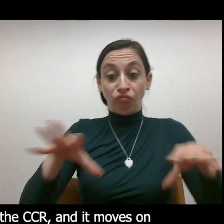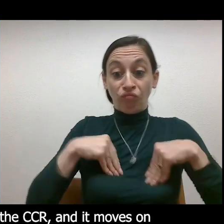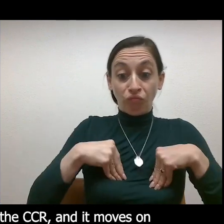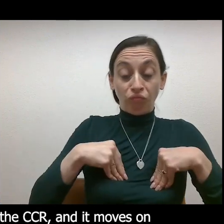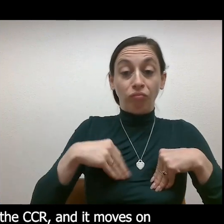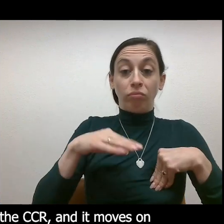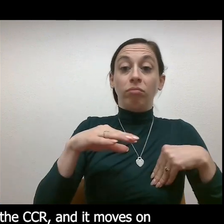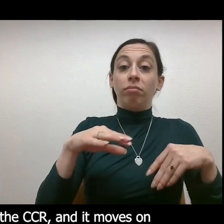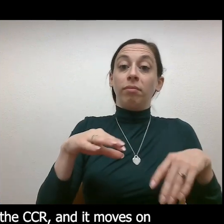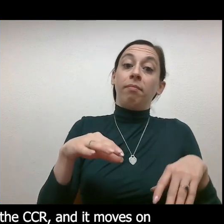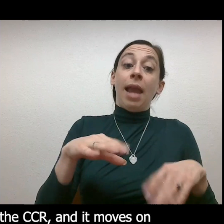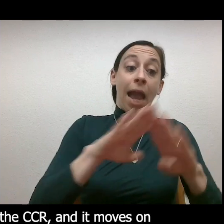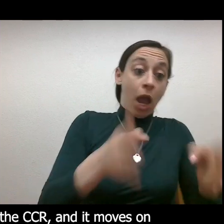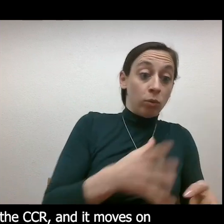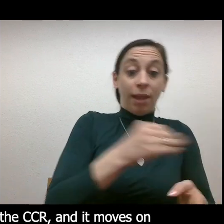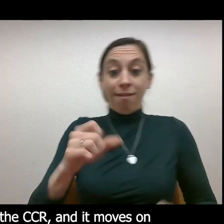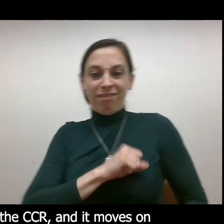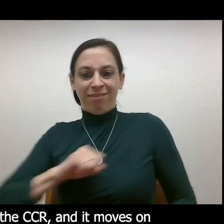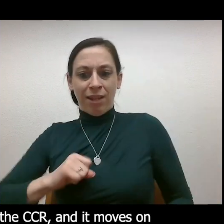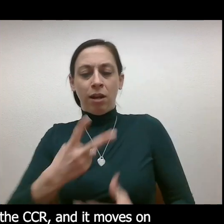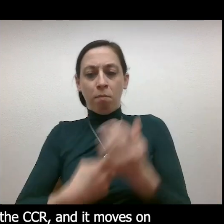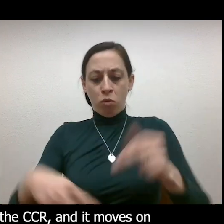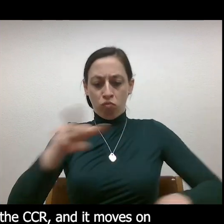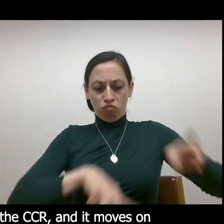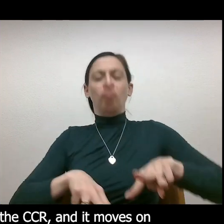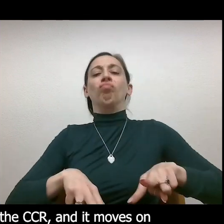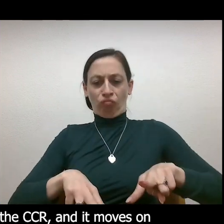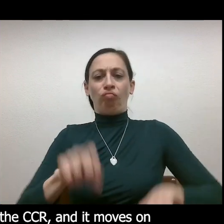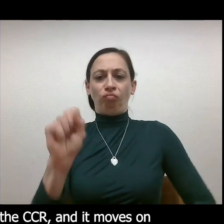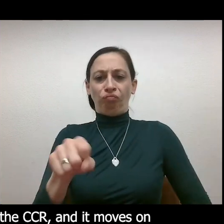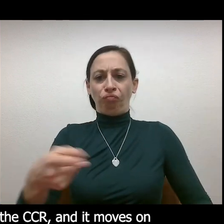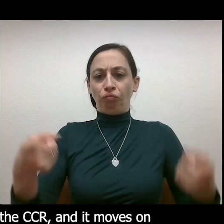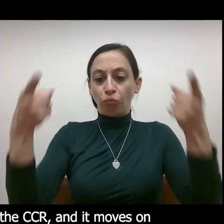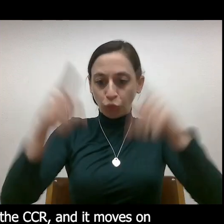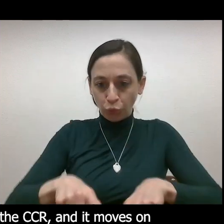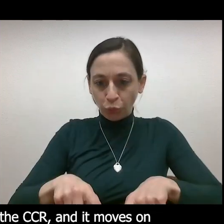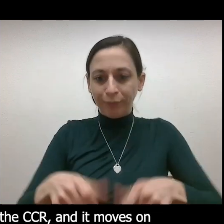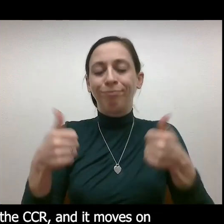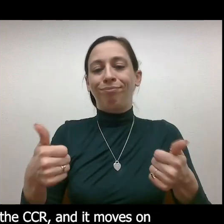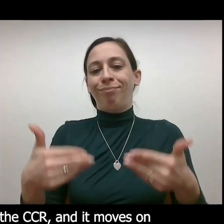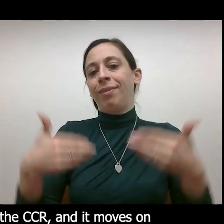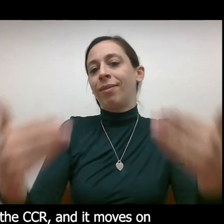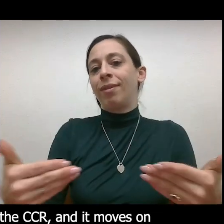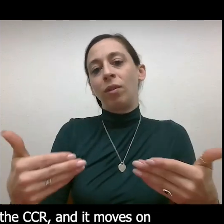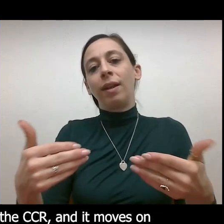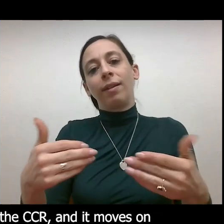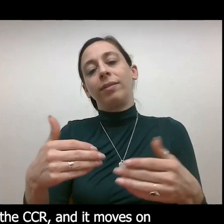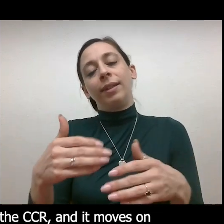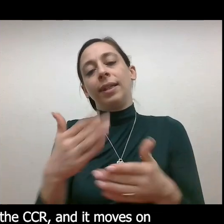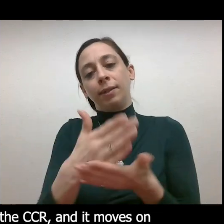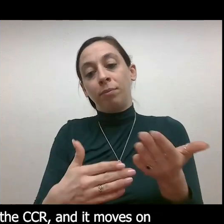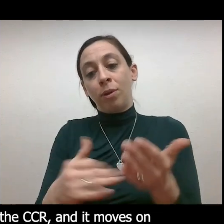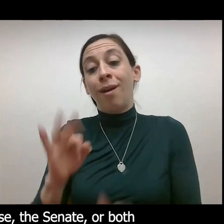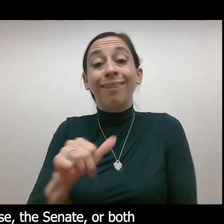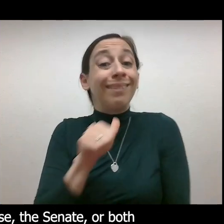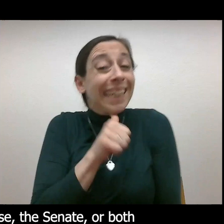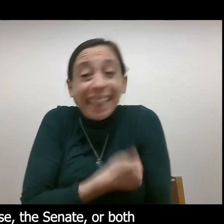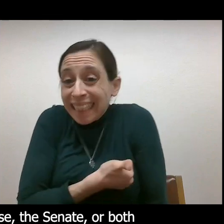the House and the Senate accept the CCR and it moves on to the next stage of the process,